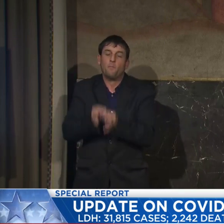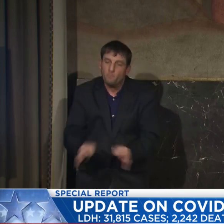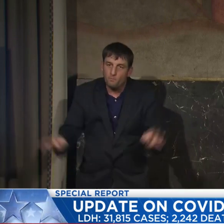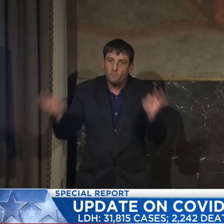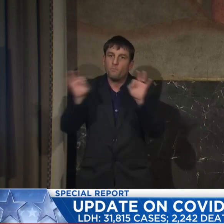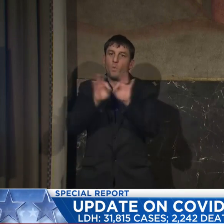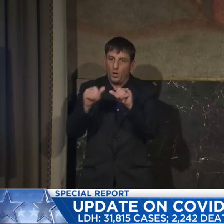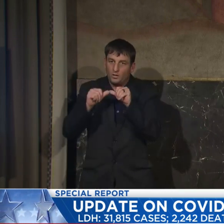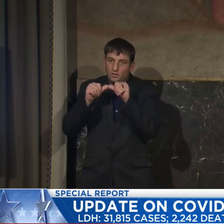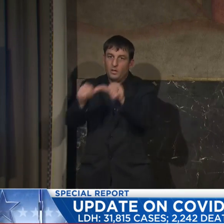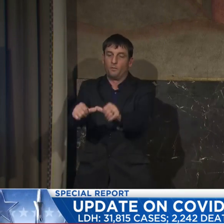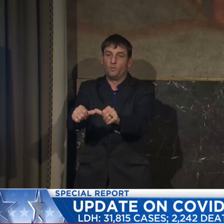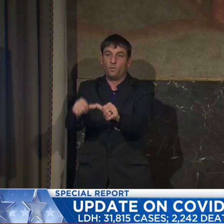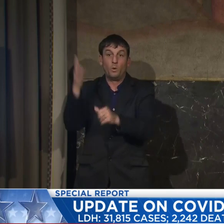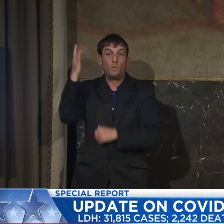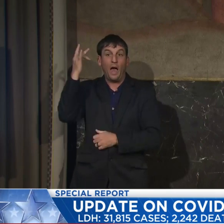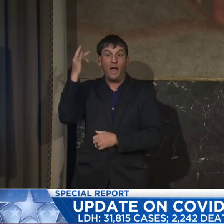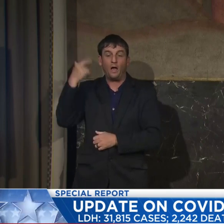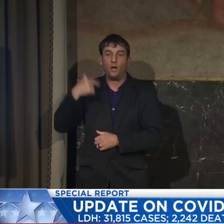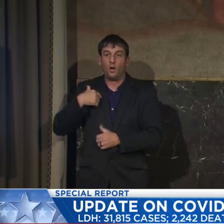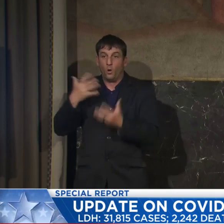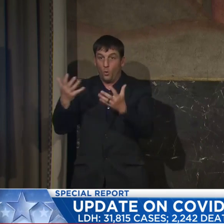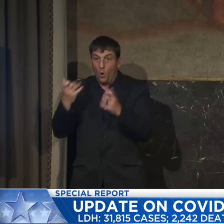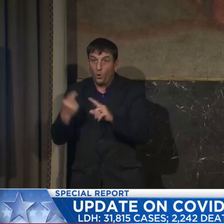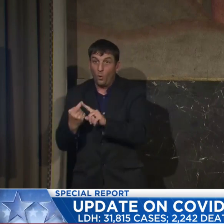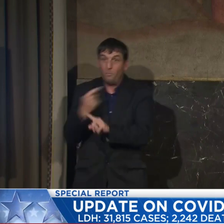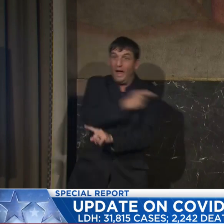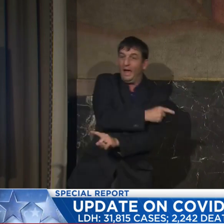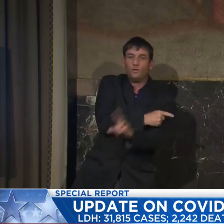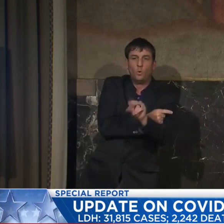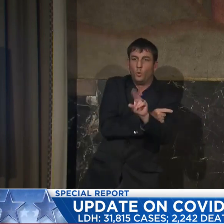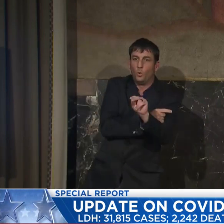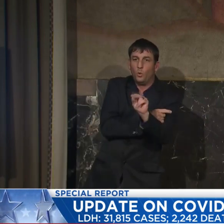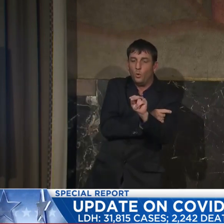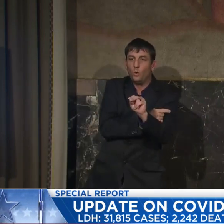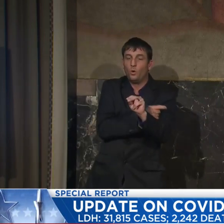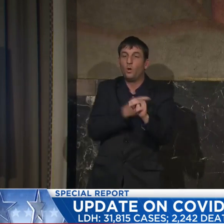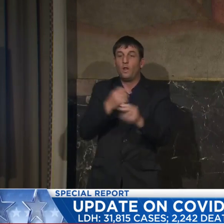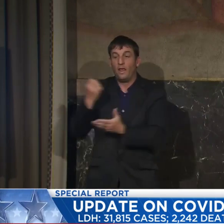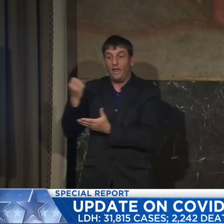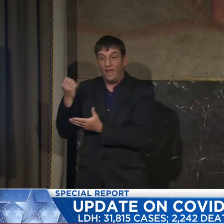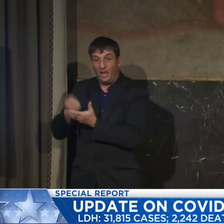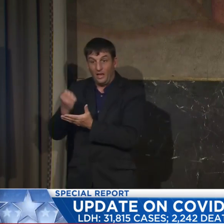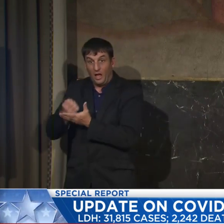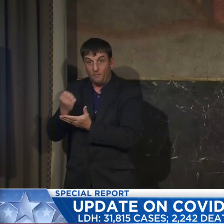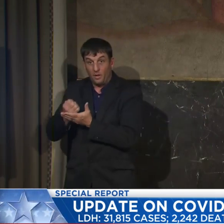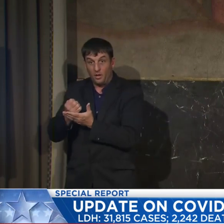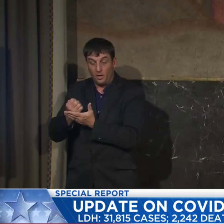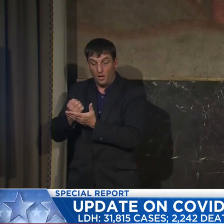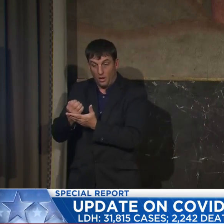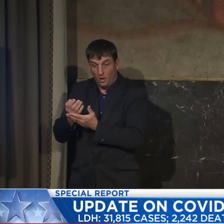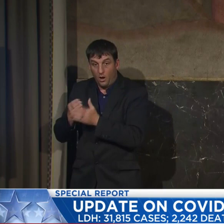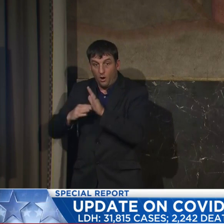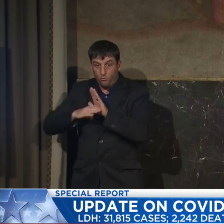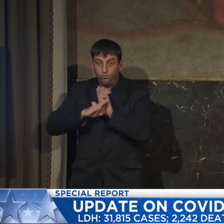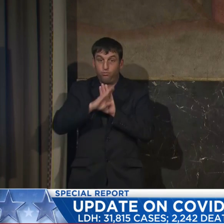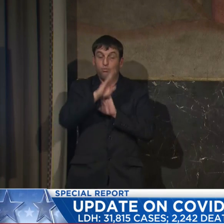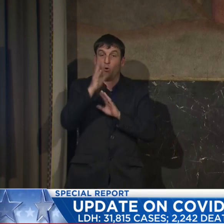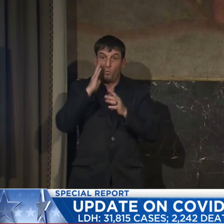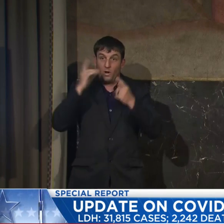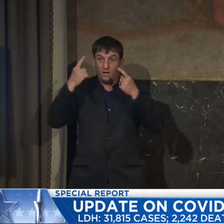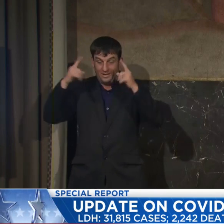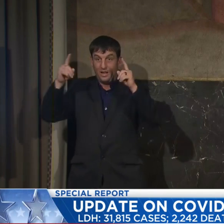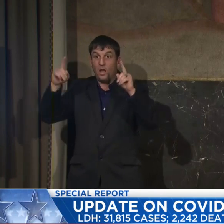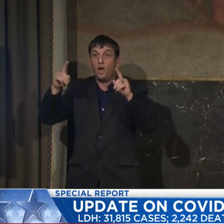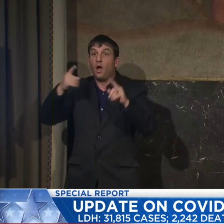that, because we don't want to have to go backwards. The worst thing we can do for our economy is to have starts and stops. But if we're going